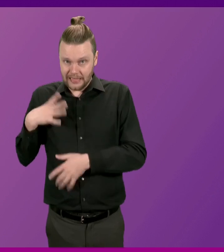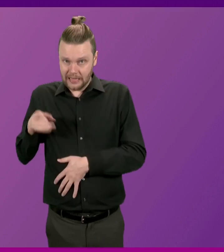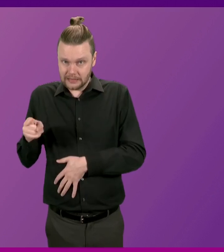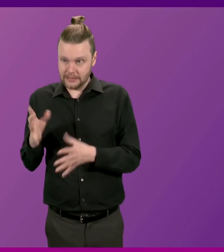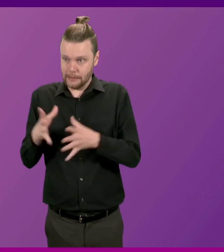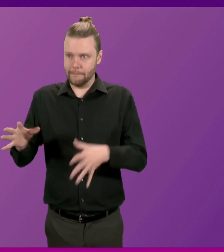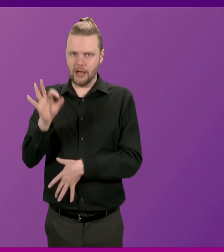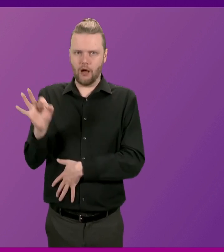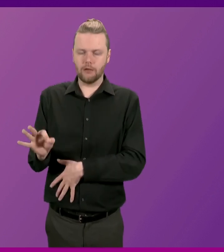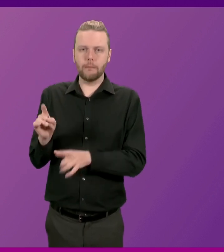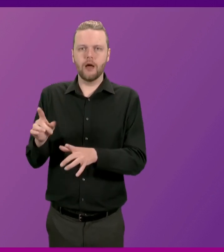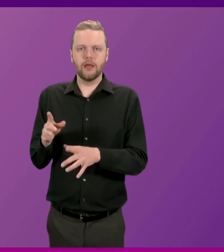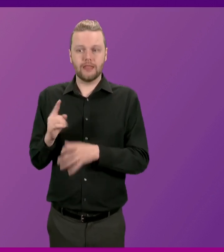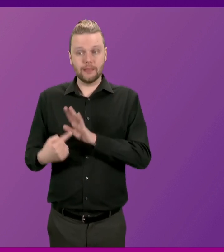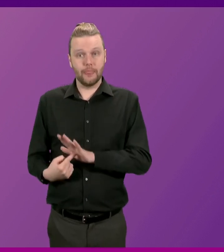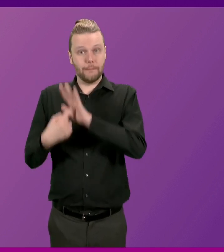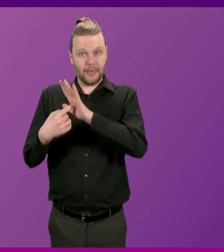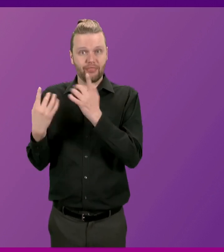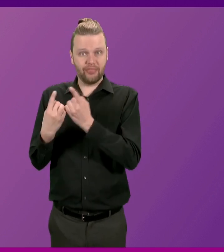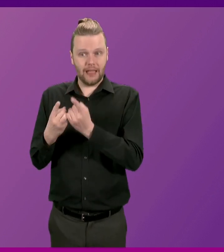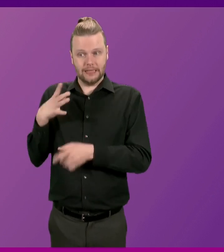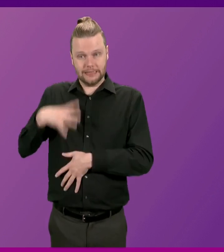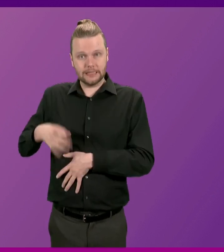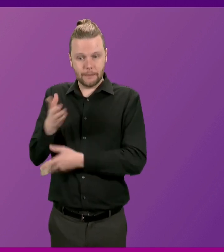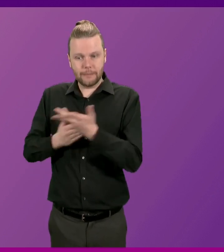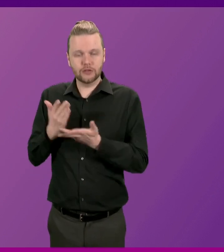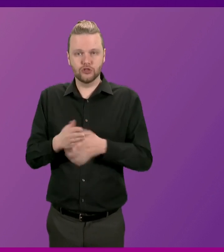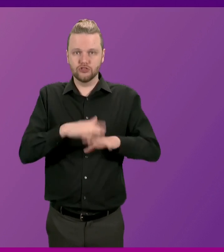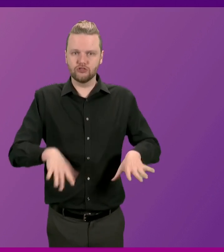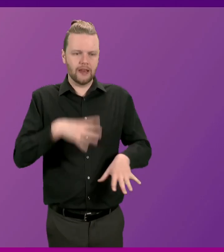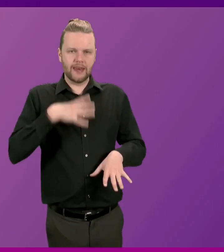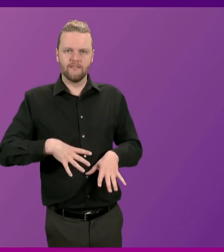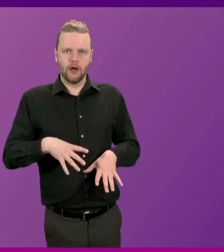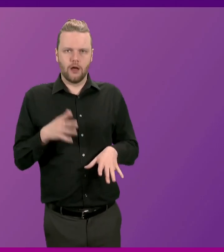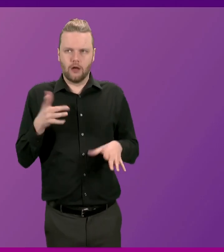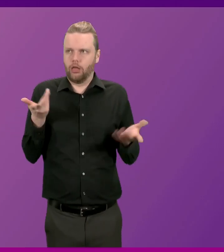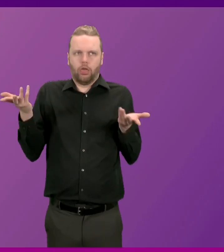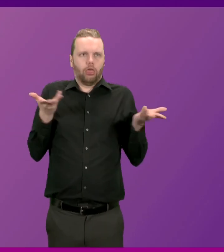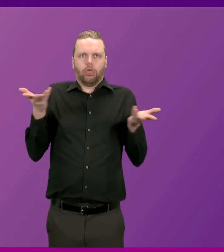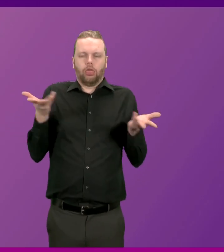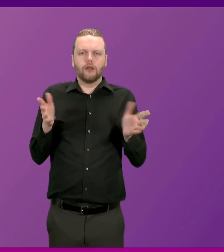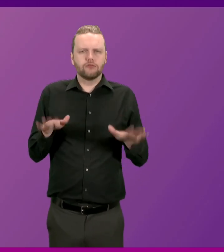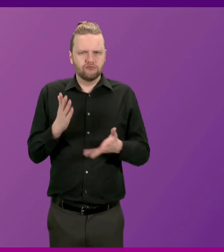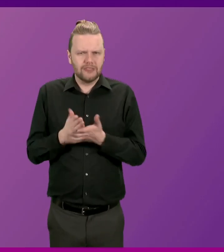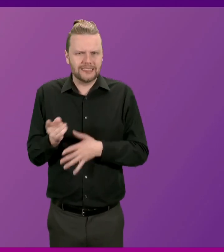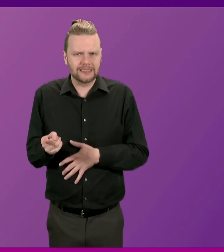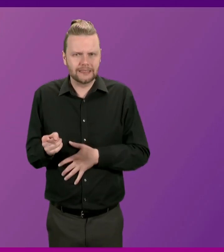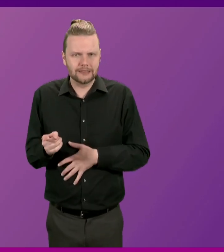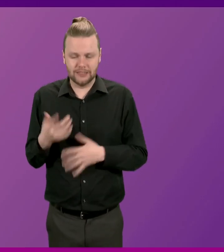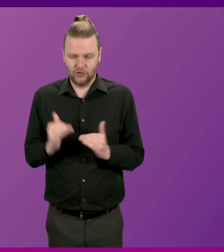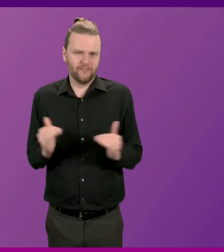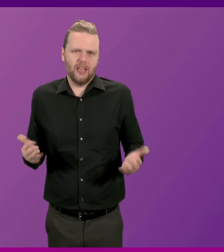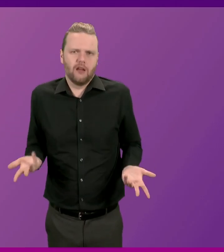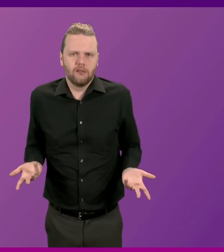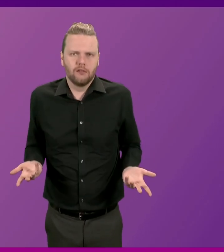ask, but is that the main thing we need to ensure that children are never put in that position? Because it's not fair.